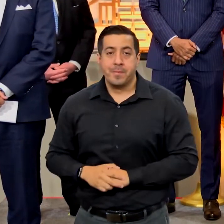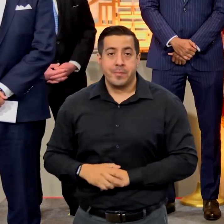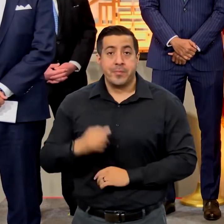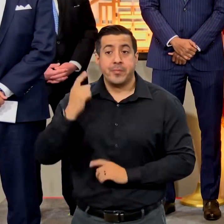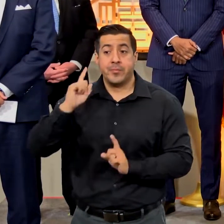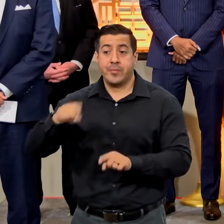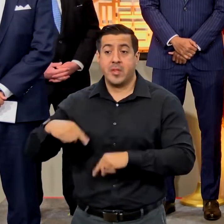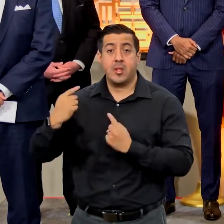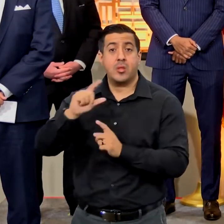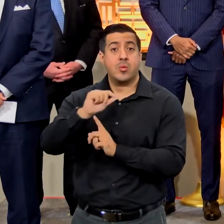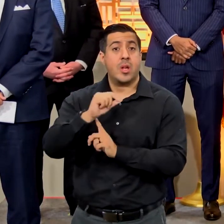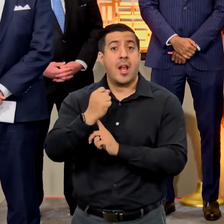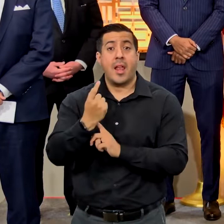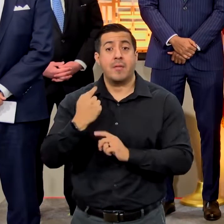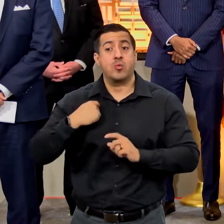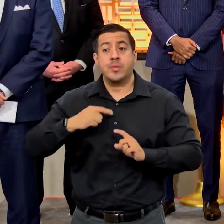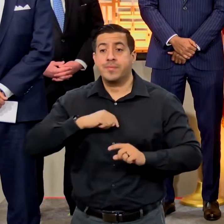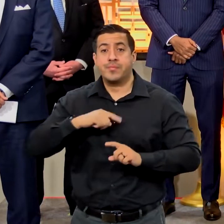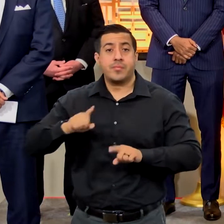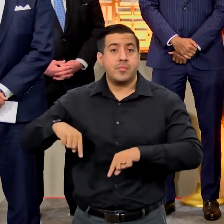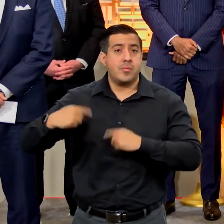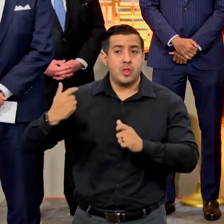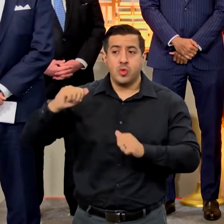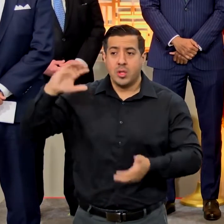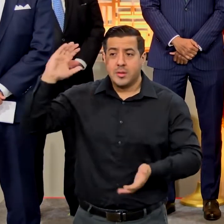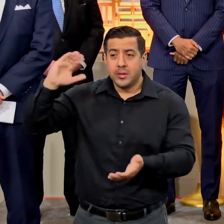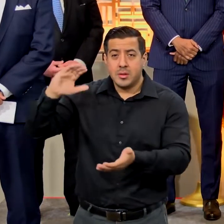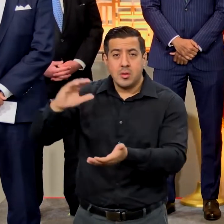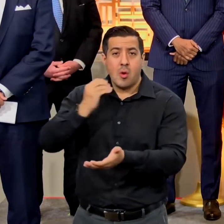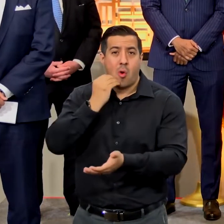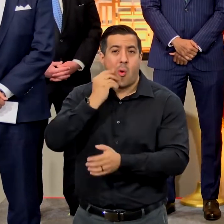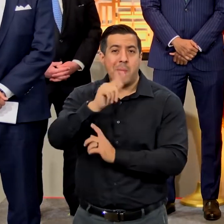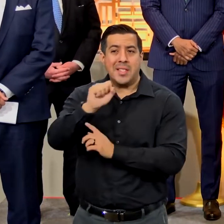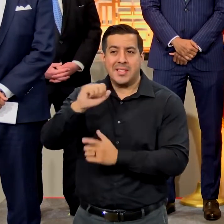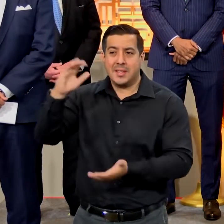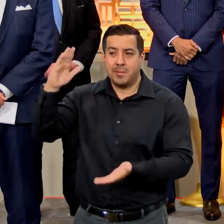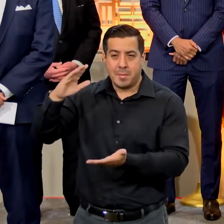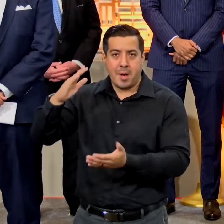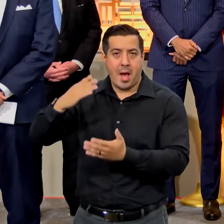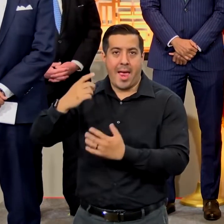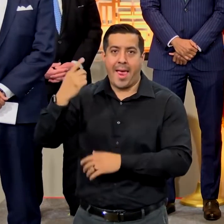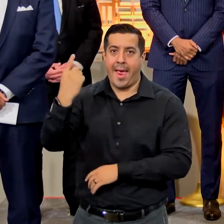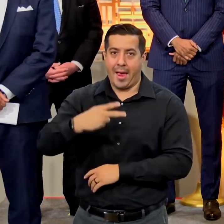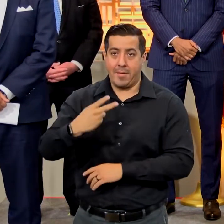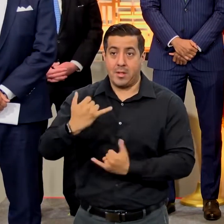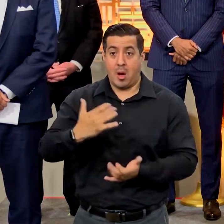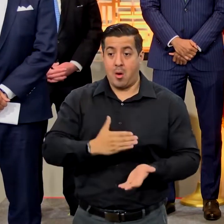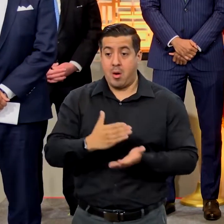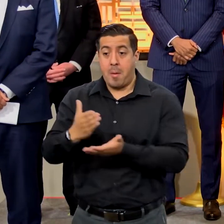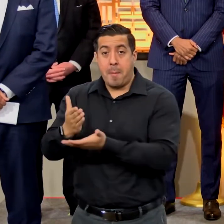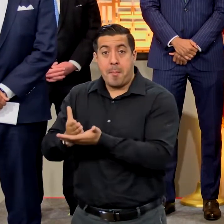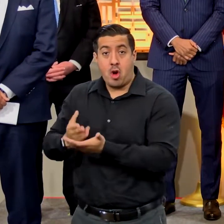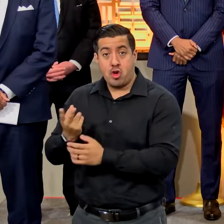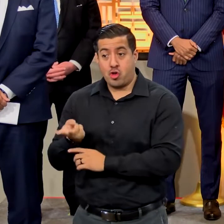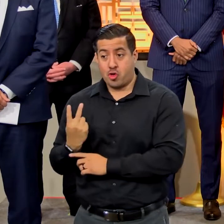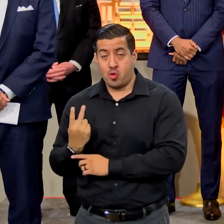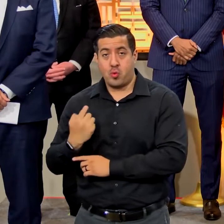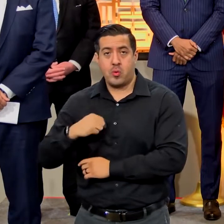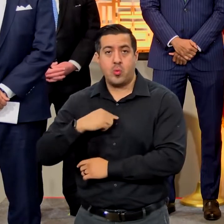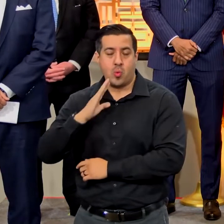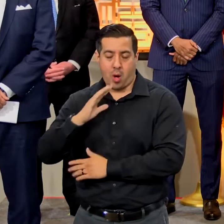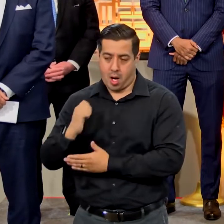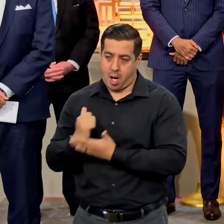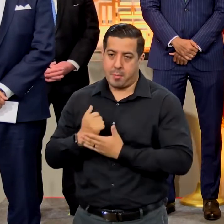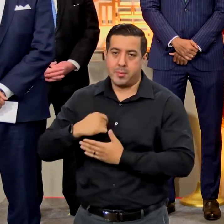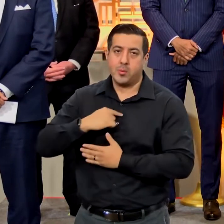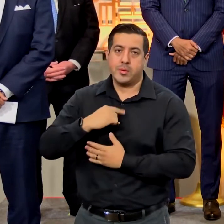have used housing to reduce the size of our homeless population by half. Phase 2 will help us do it